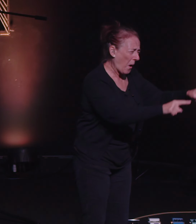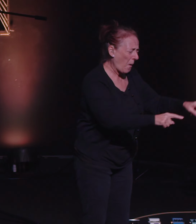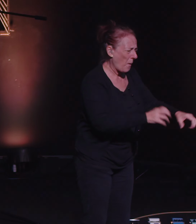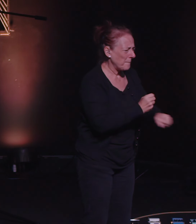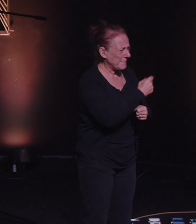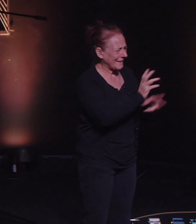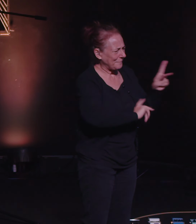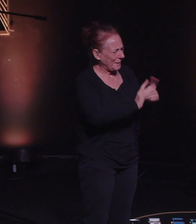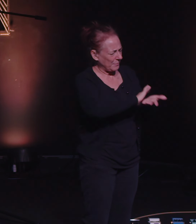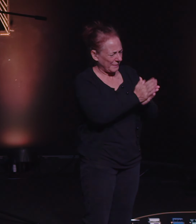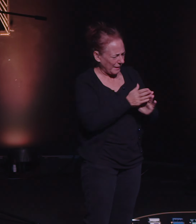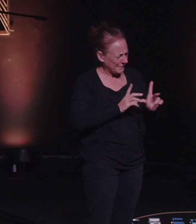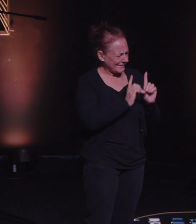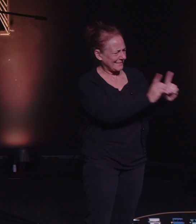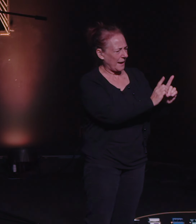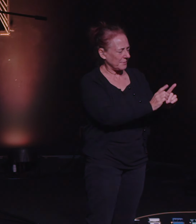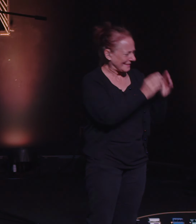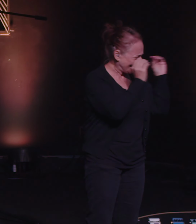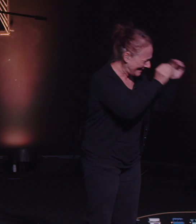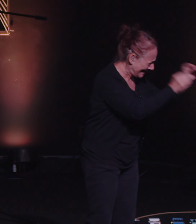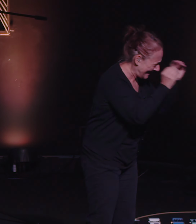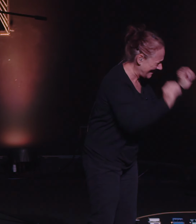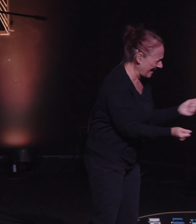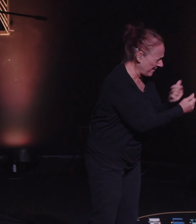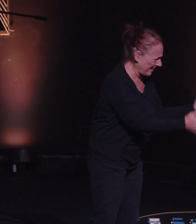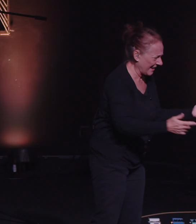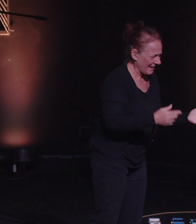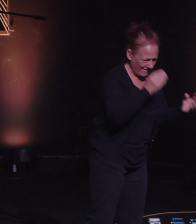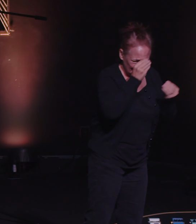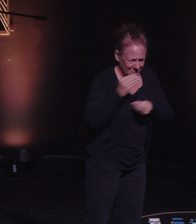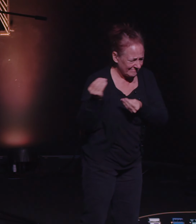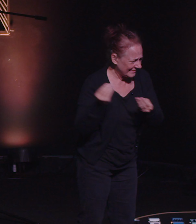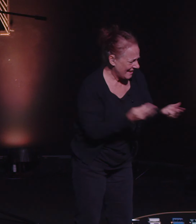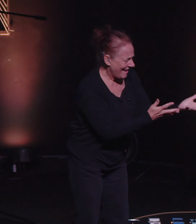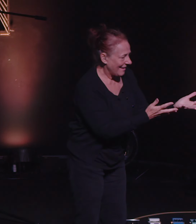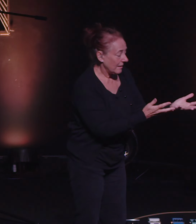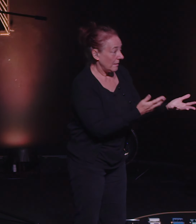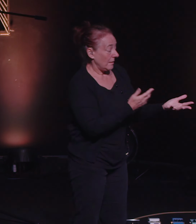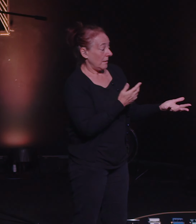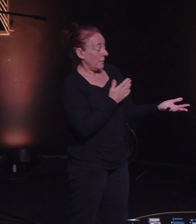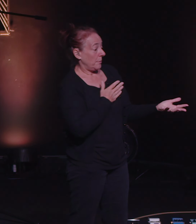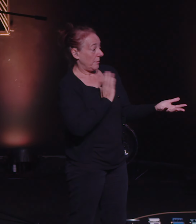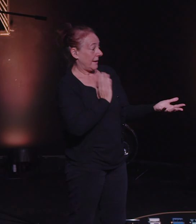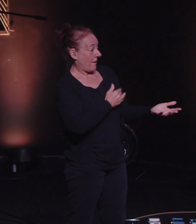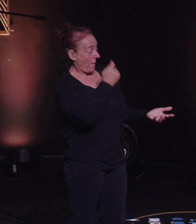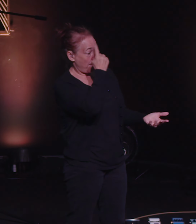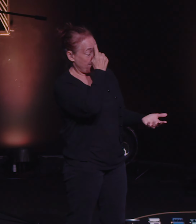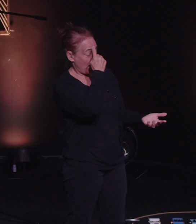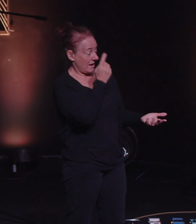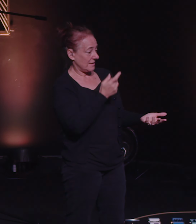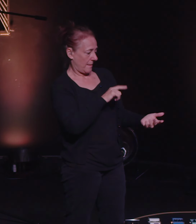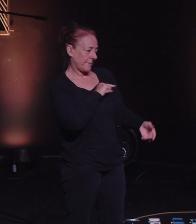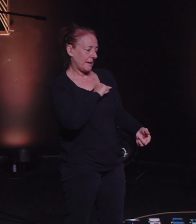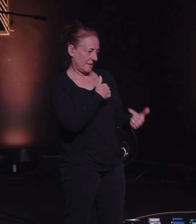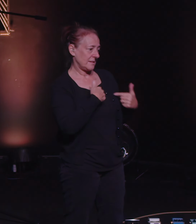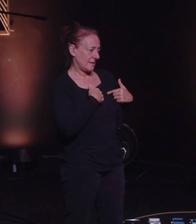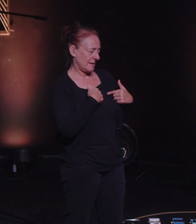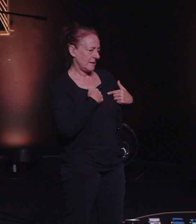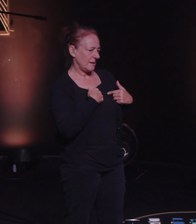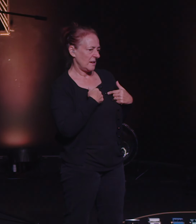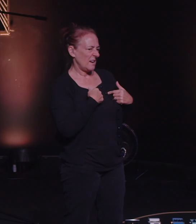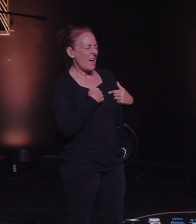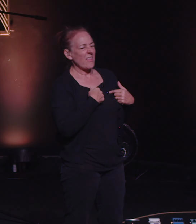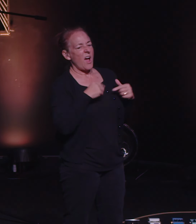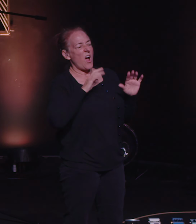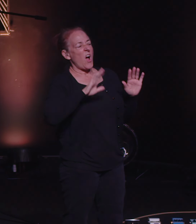disciples. And don't just make disciples, teach them everything that I've obeyed you. And we have, in our minds, and I'm guilty of this too, is